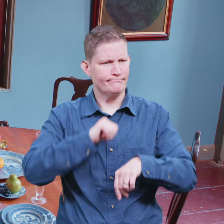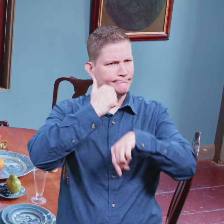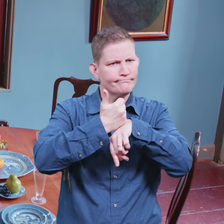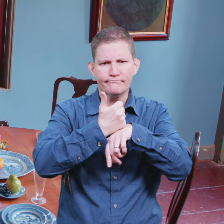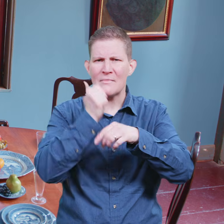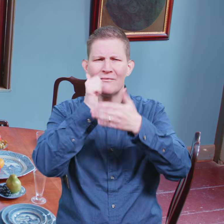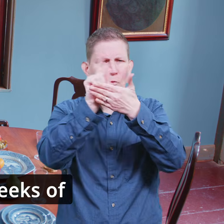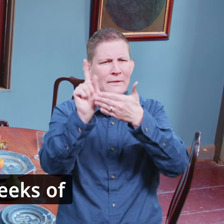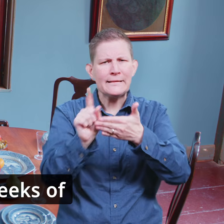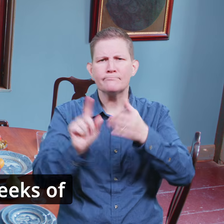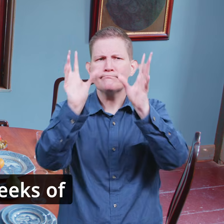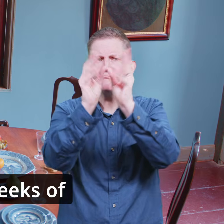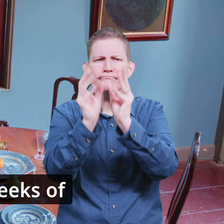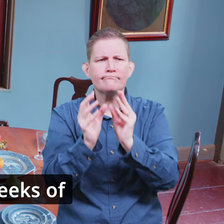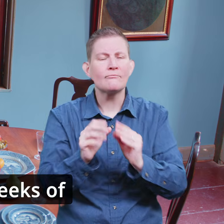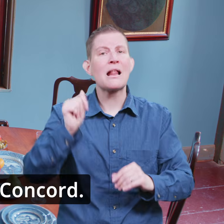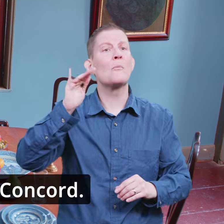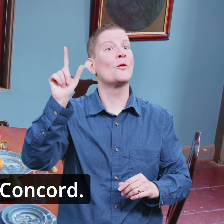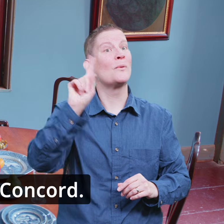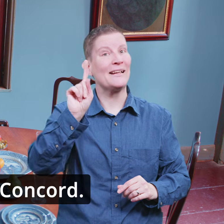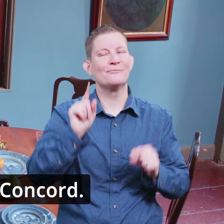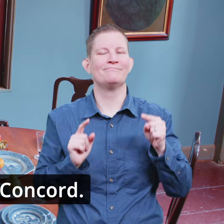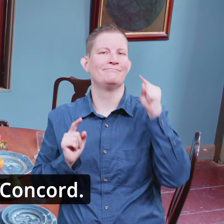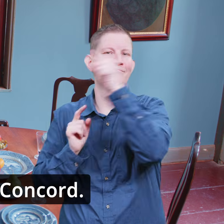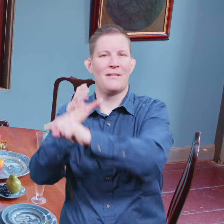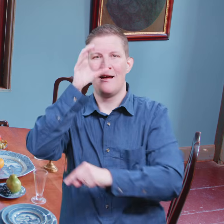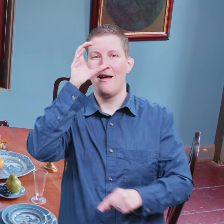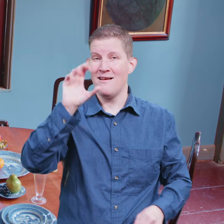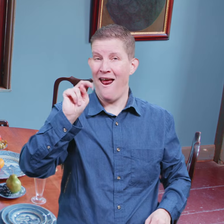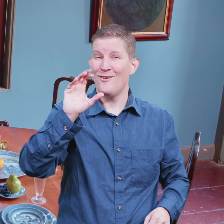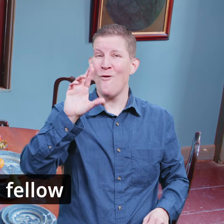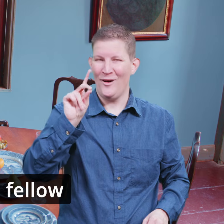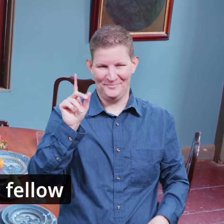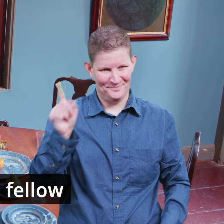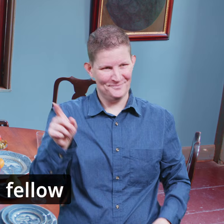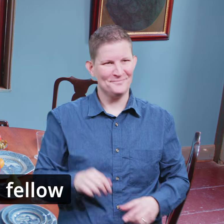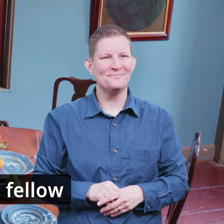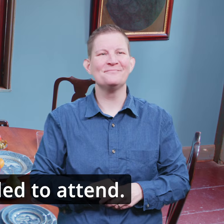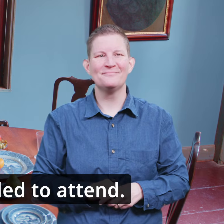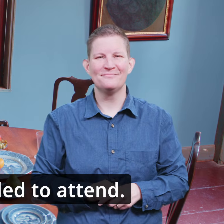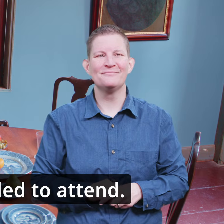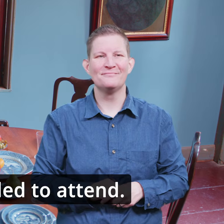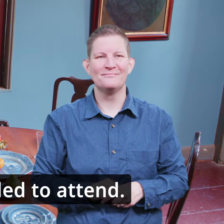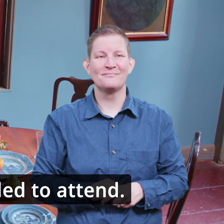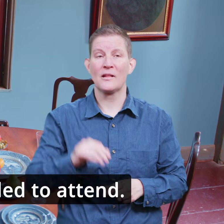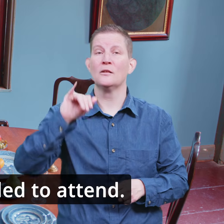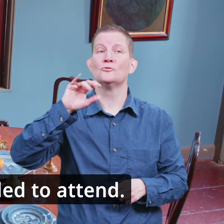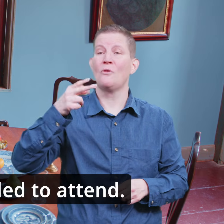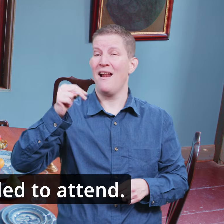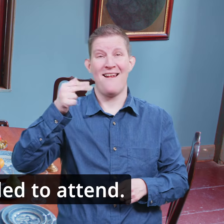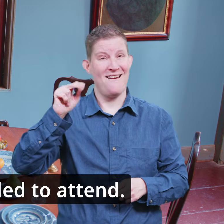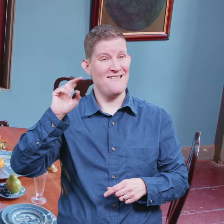colony. They scheduled weeks of meetings in April in Concord. John Hancock and fellow patriot Sam